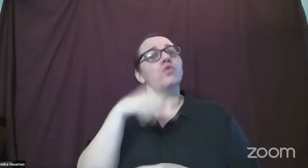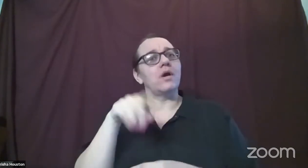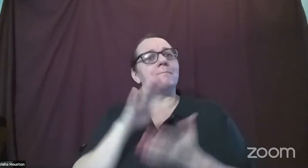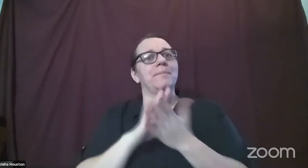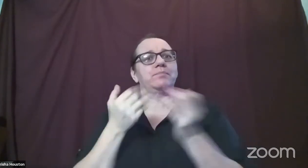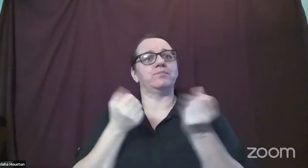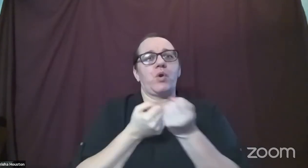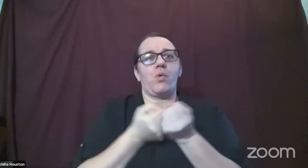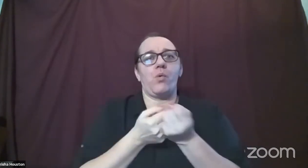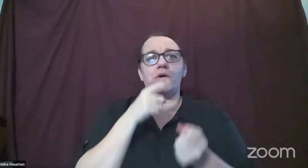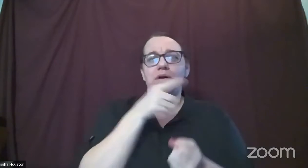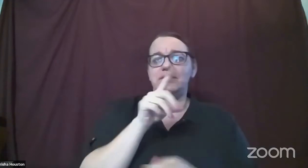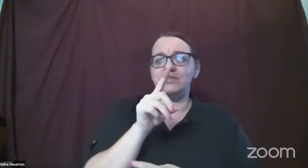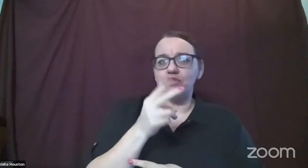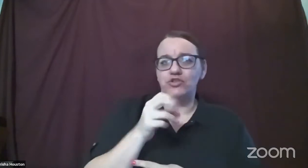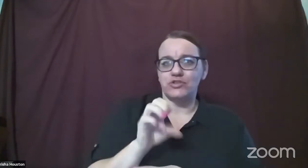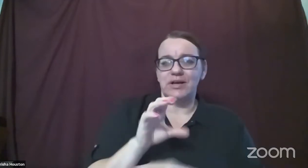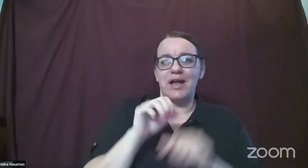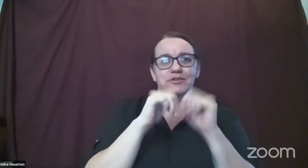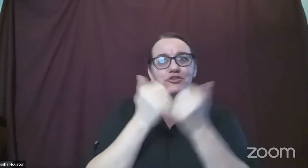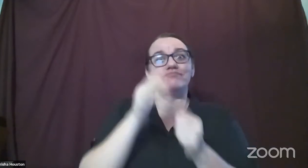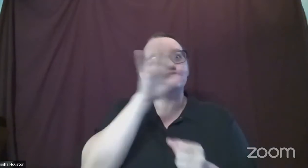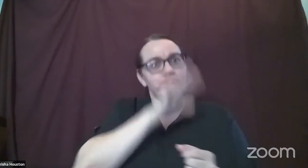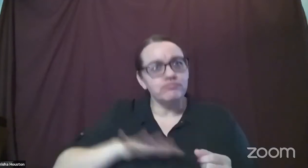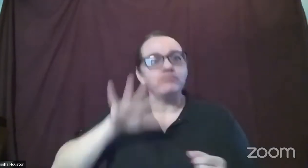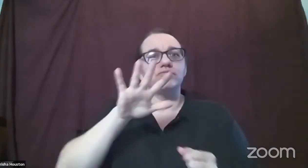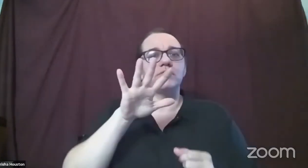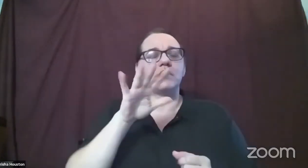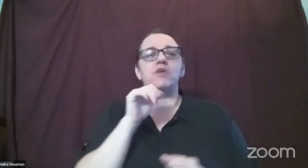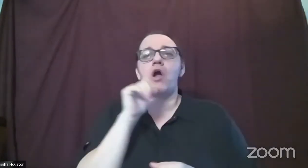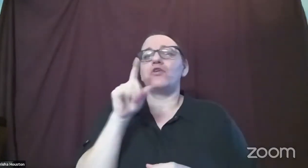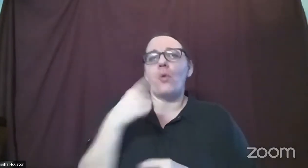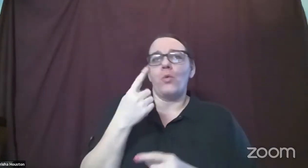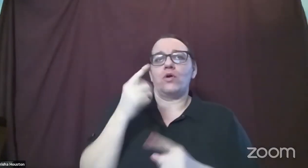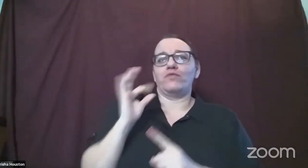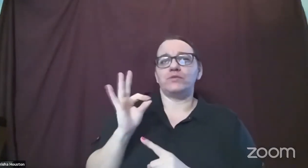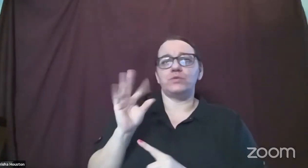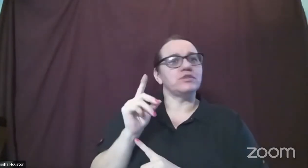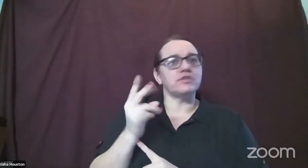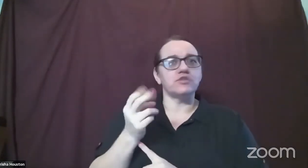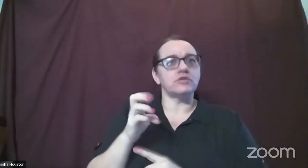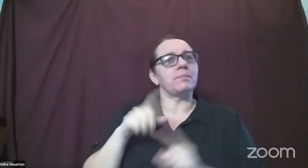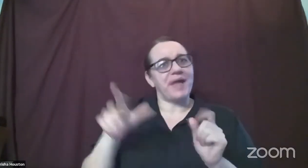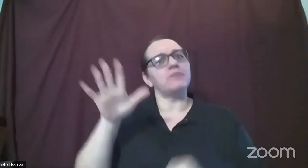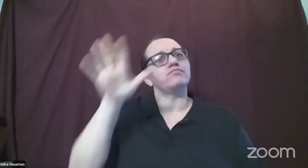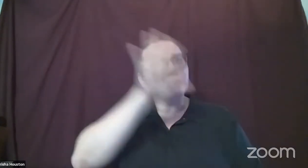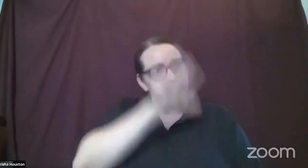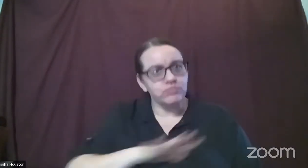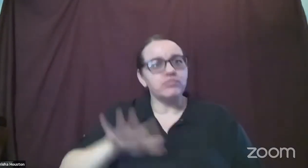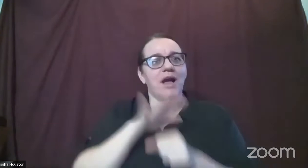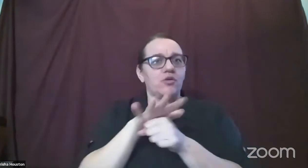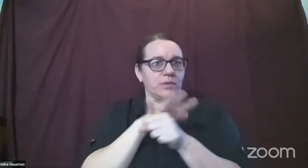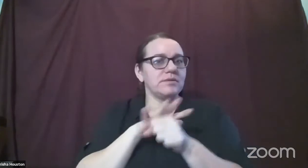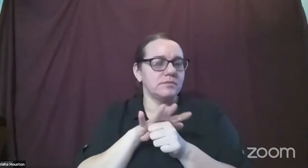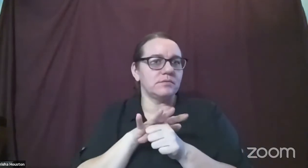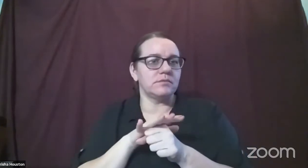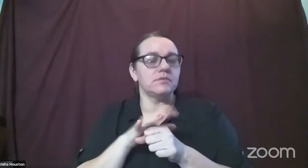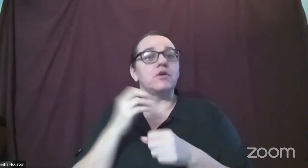The Advisory Council is a support role for DHHSC and the agency overall, and it's not just for Fresno, but for